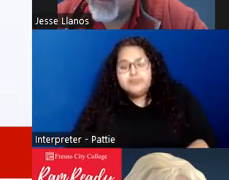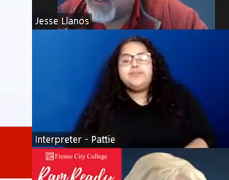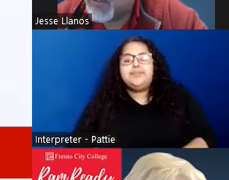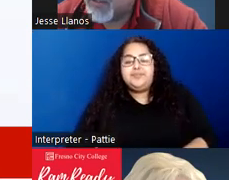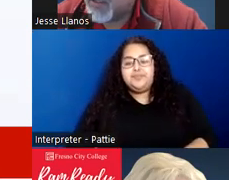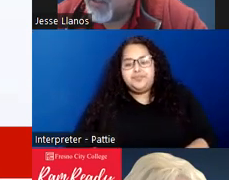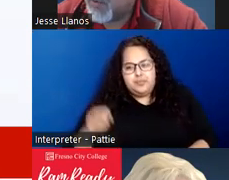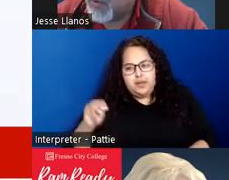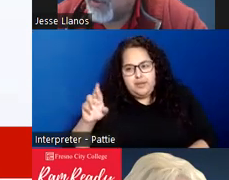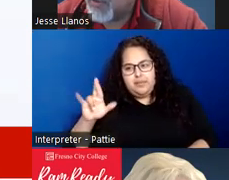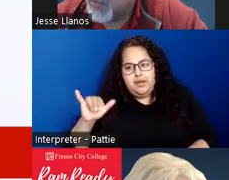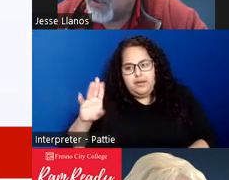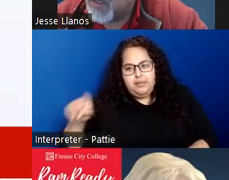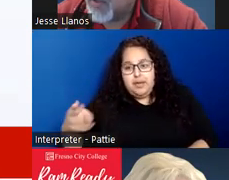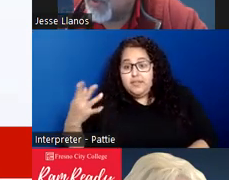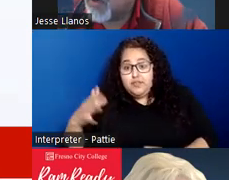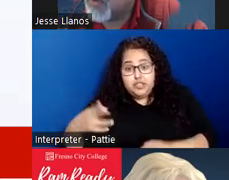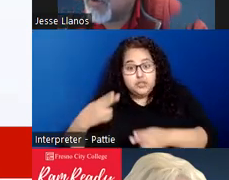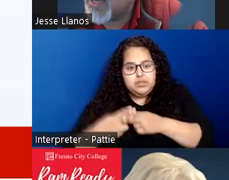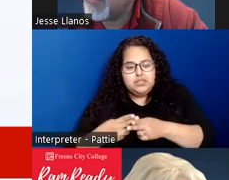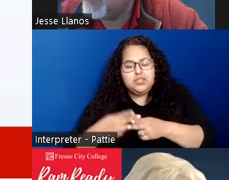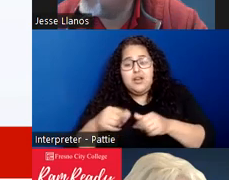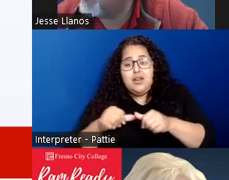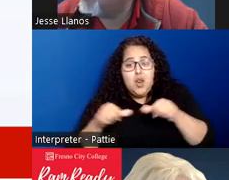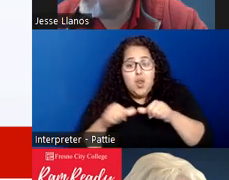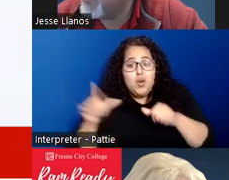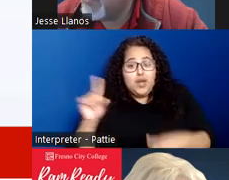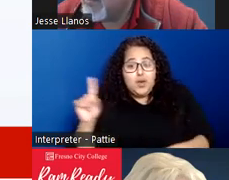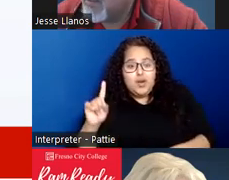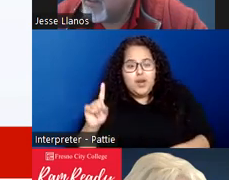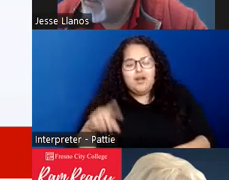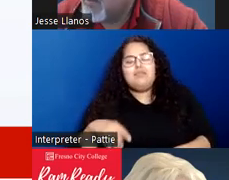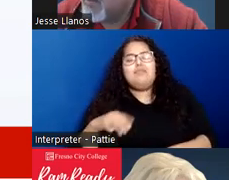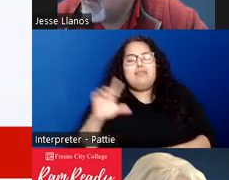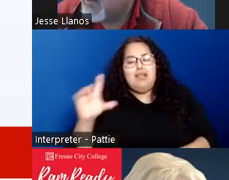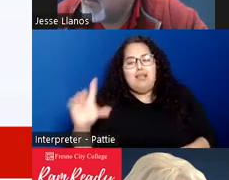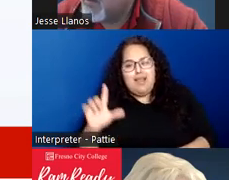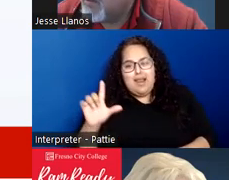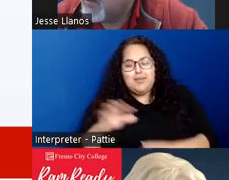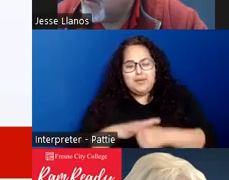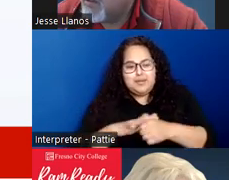Mary Beth mentioned where we are located in the library.